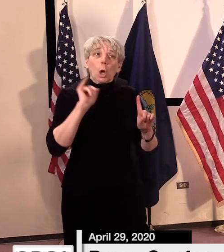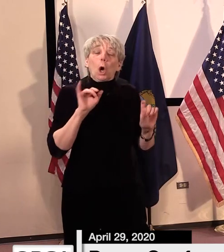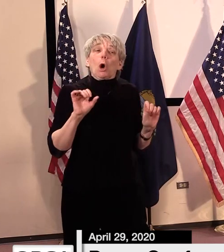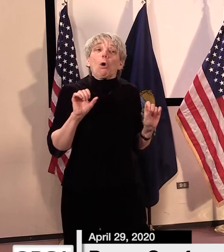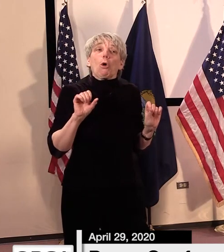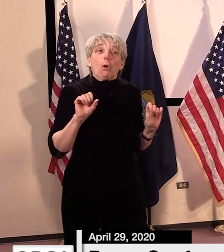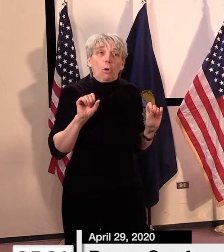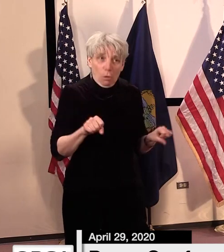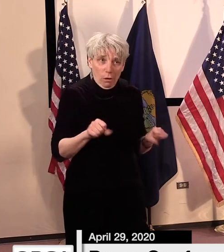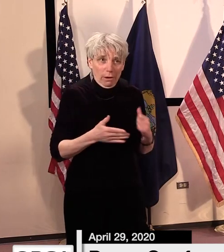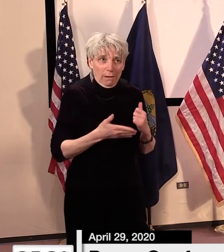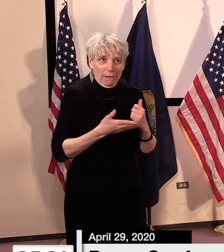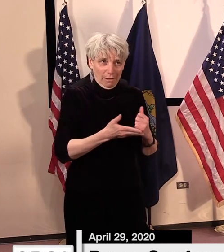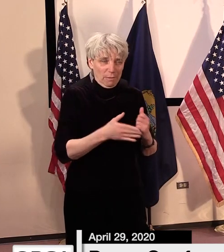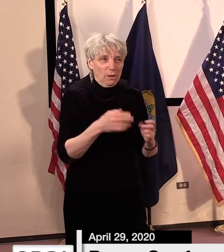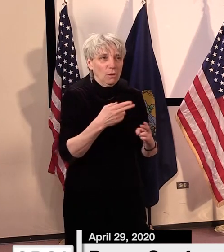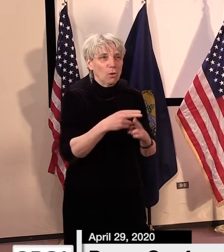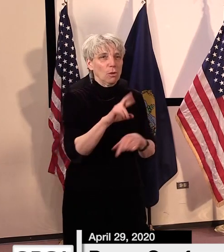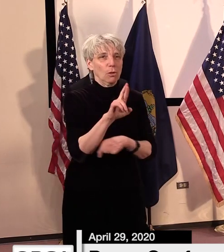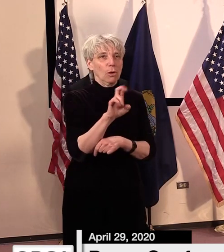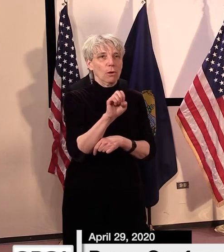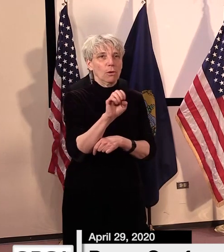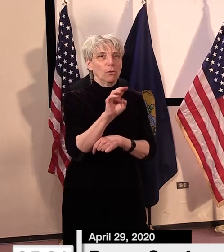is called remdesivir.